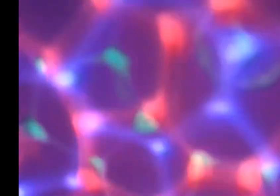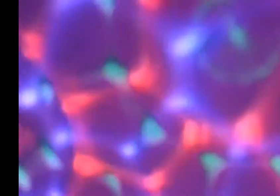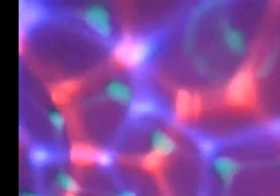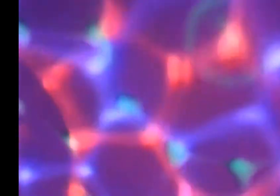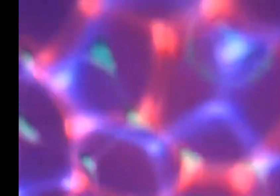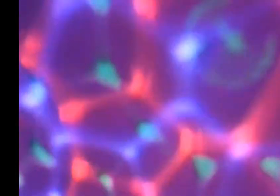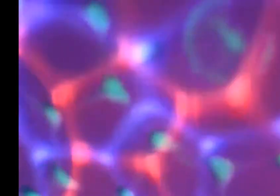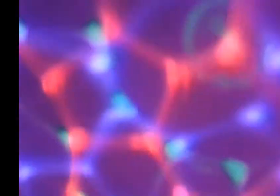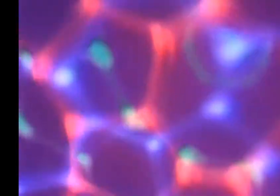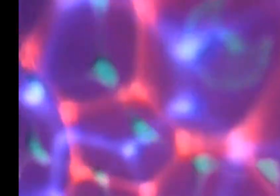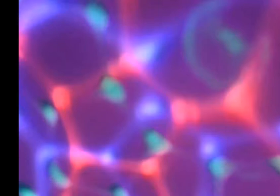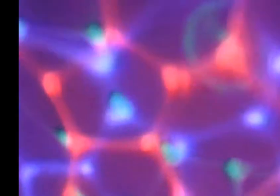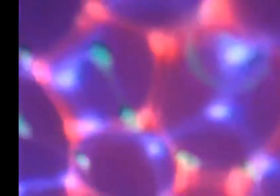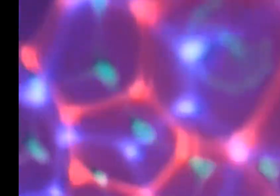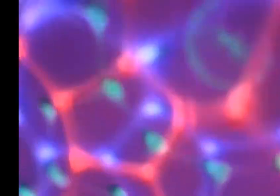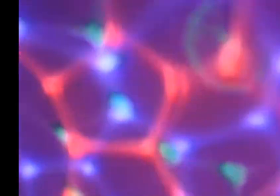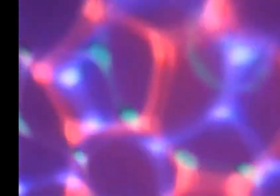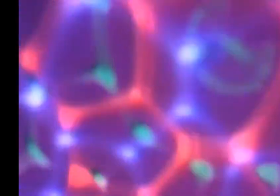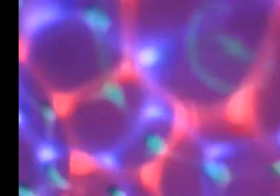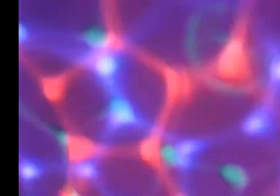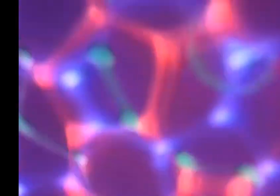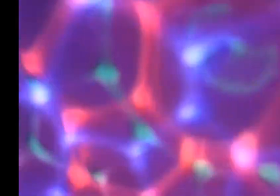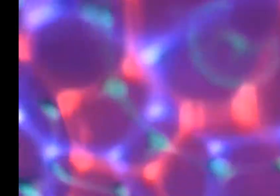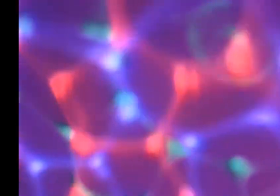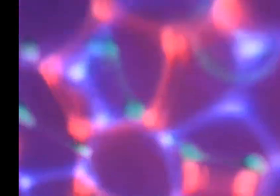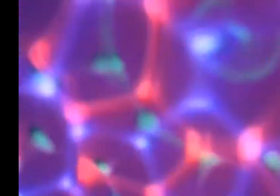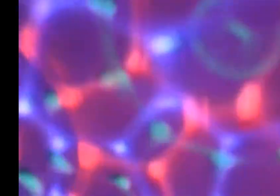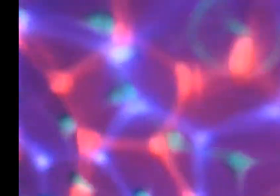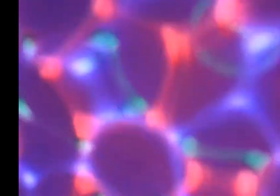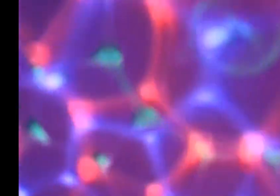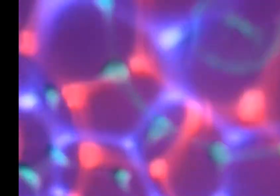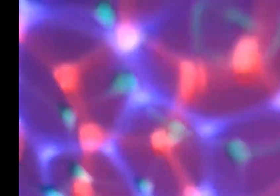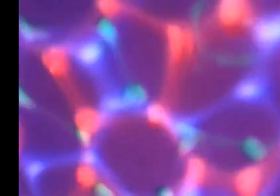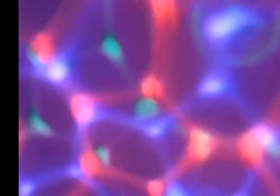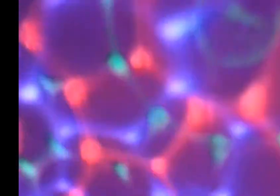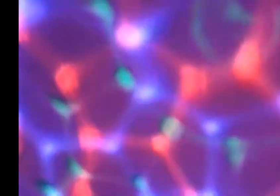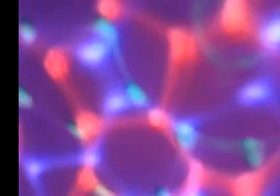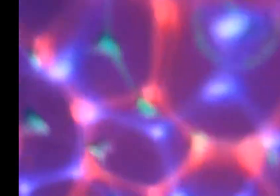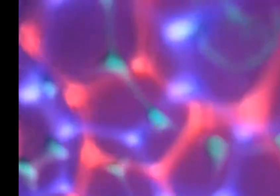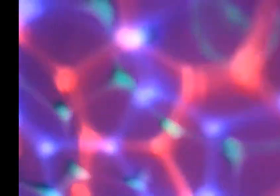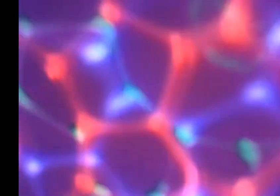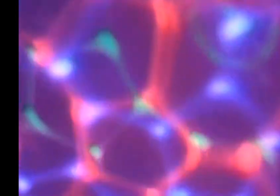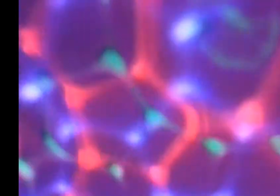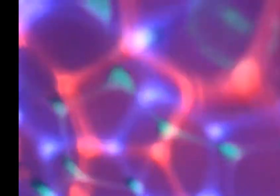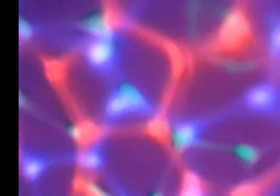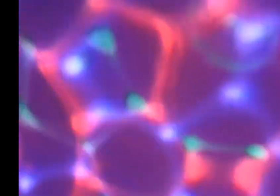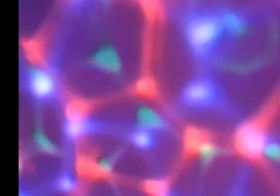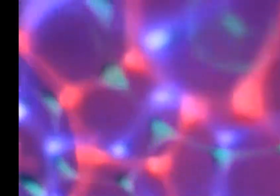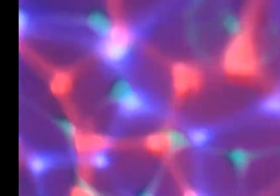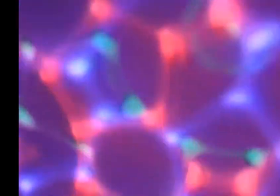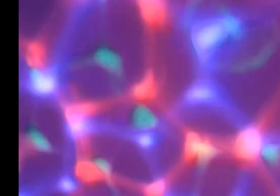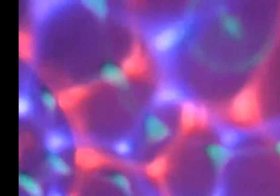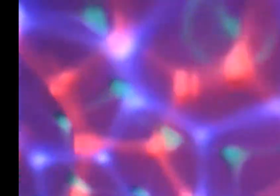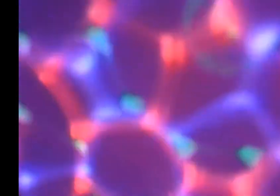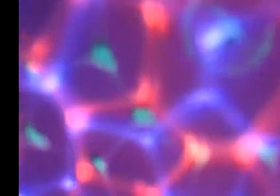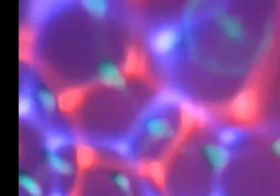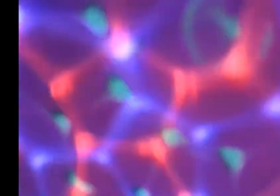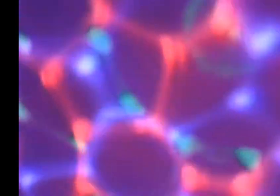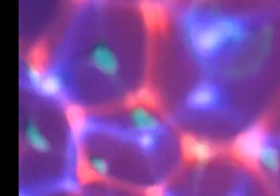are hexagonal, but it is made up of smaller triangles that refract the light in